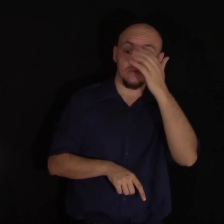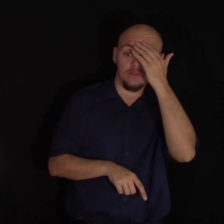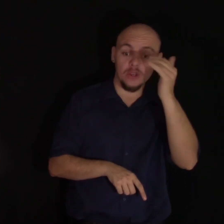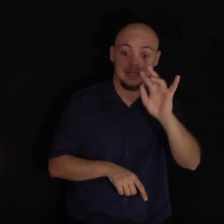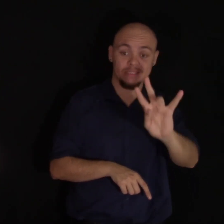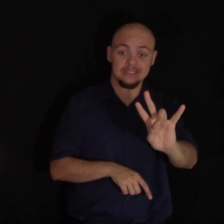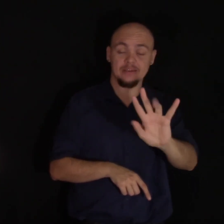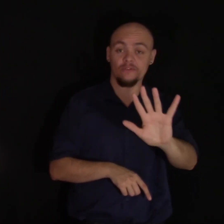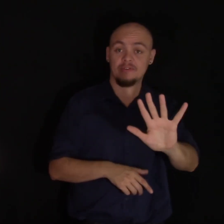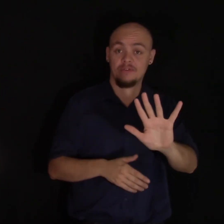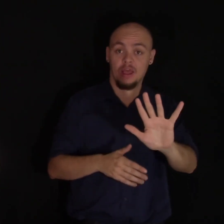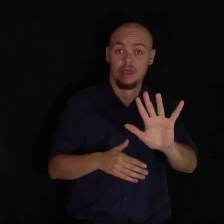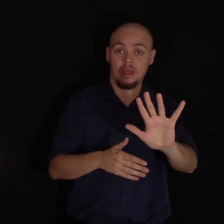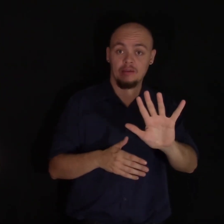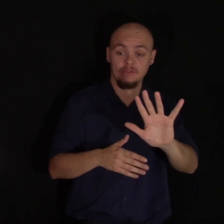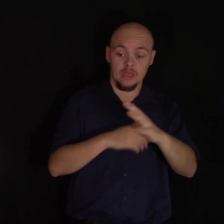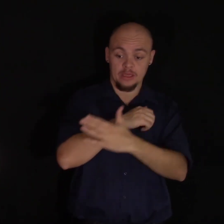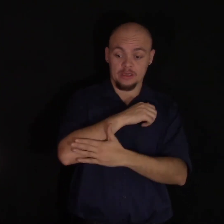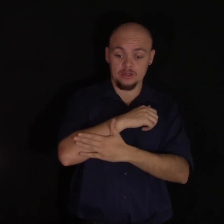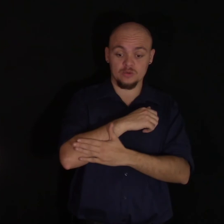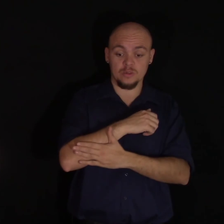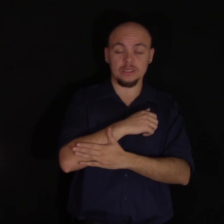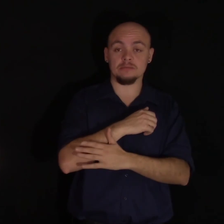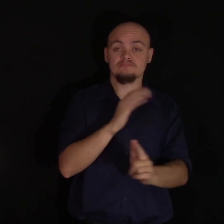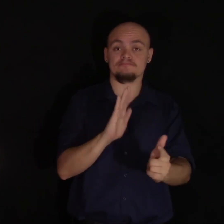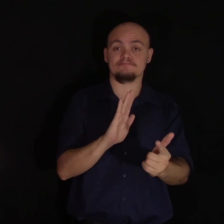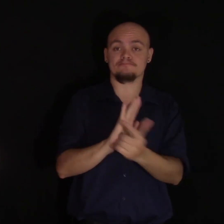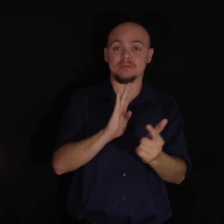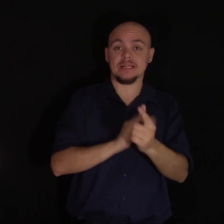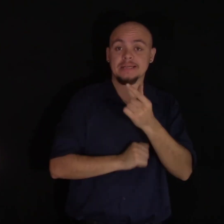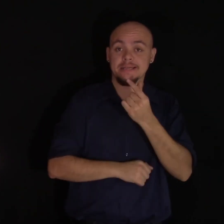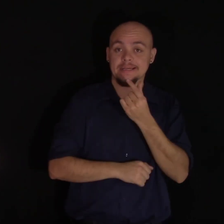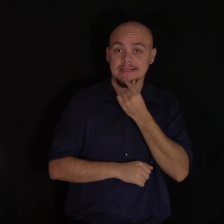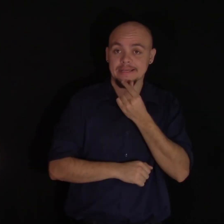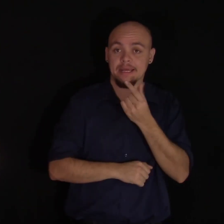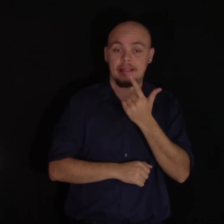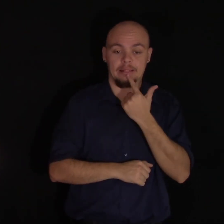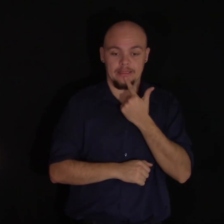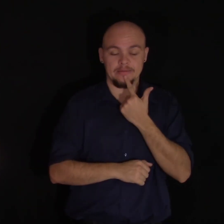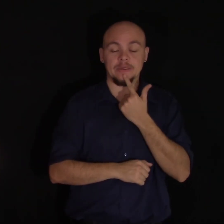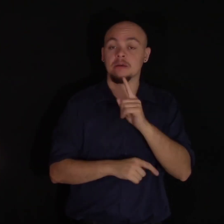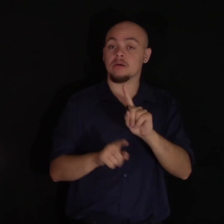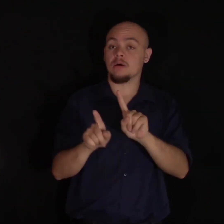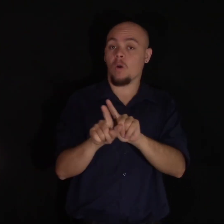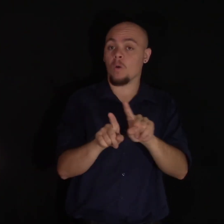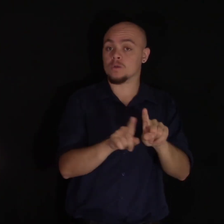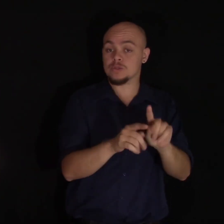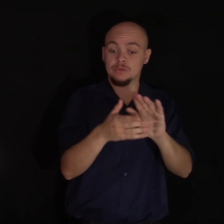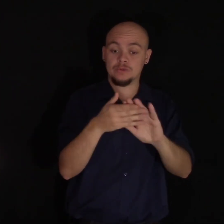countries still criminalize homosexuality today. But there are also stories